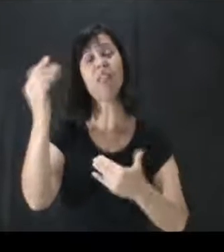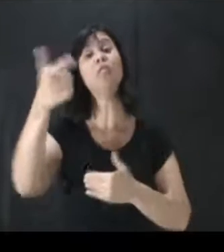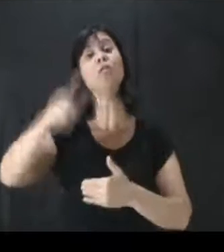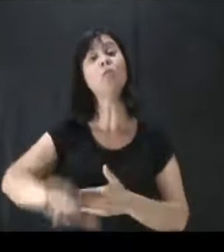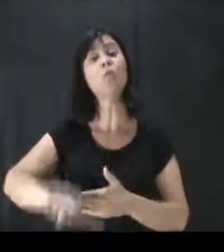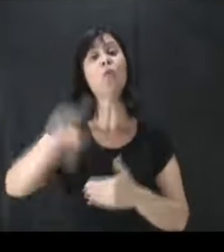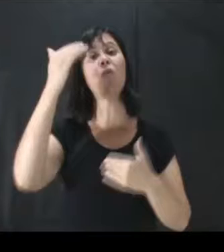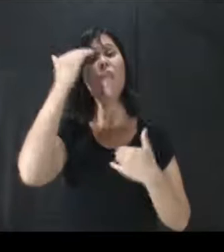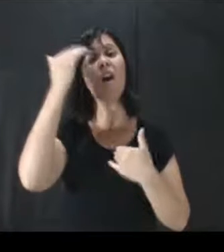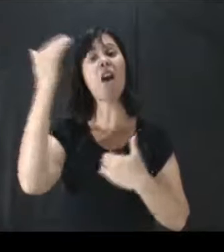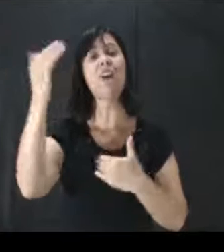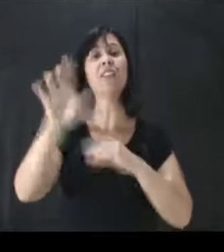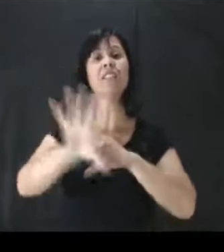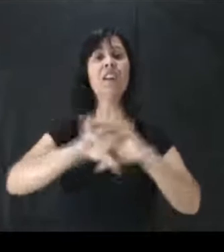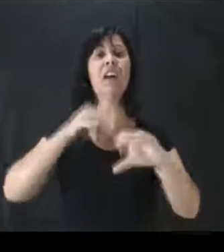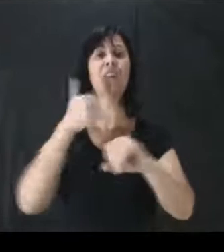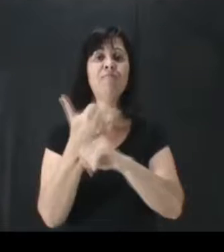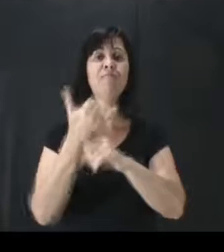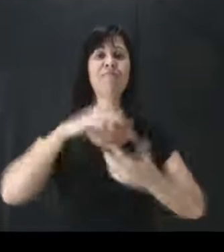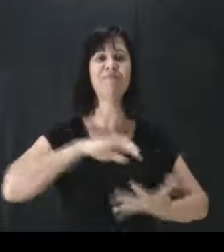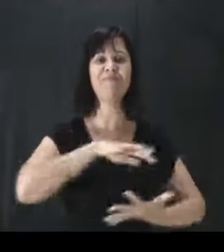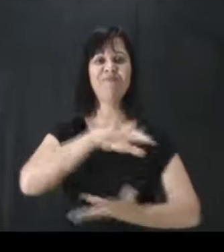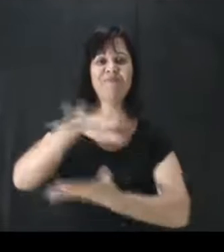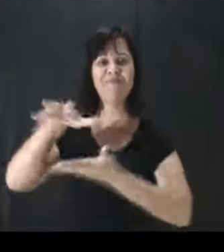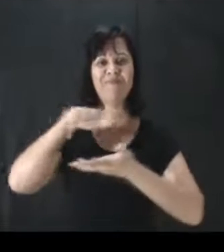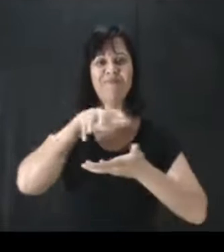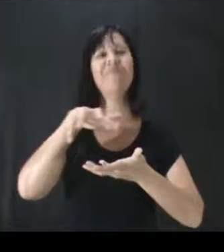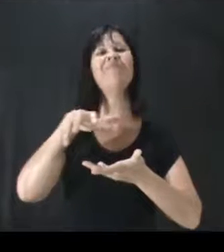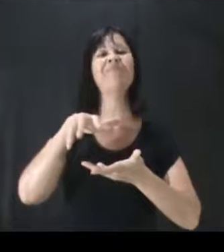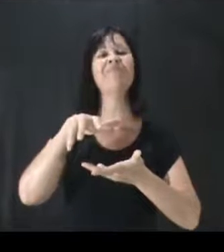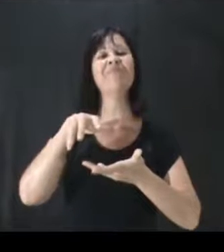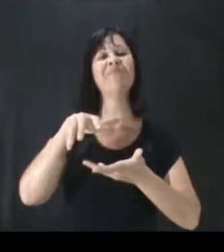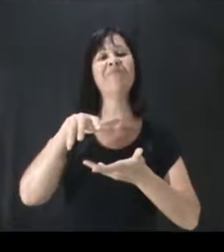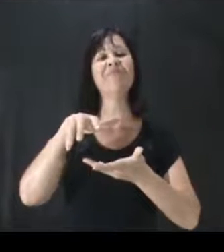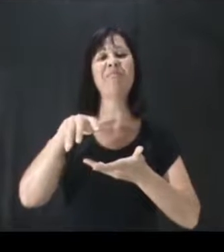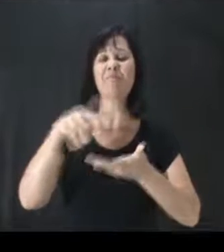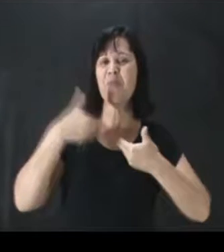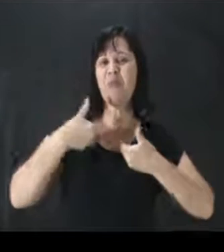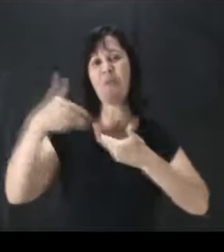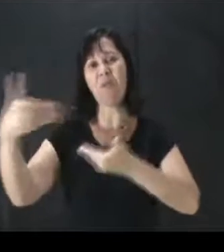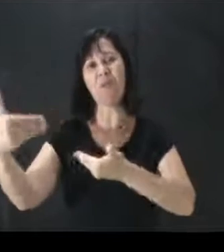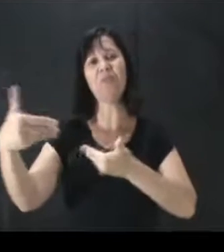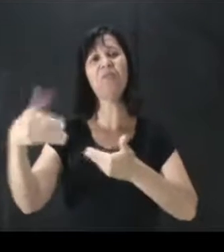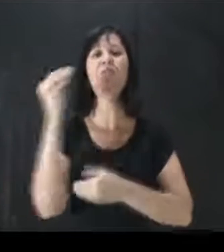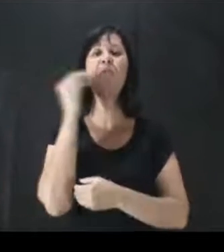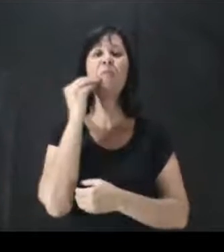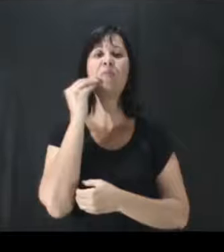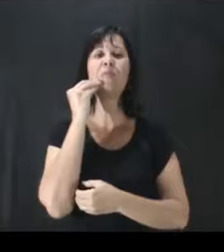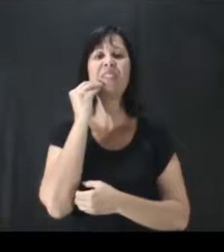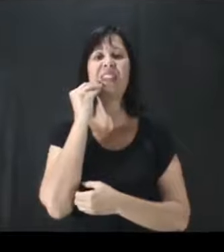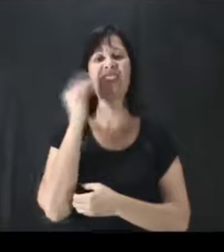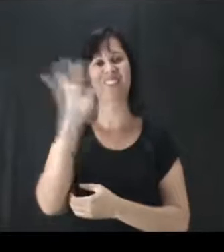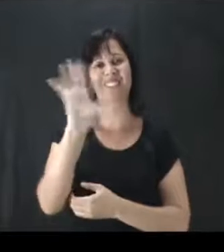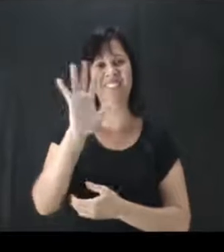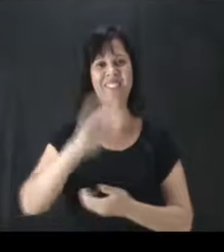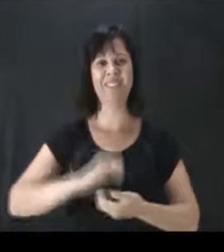Thank you very much, and thanks to the channel Desvendando o Universo da Surdo-Cegueira for the invitation and the